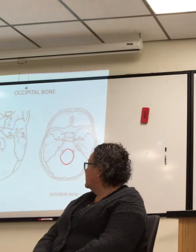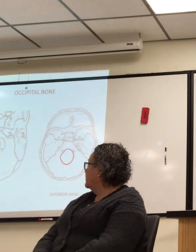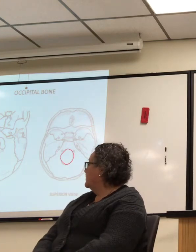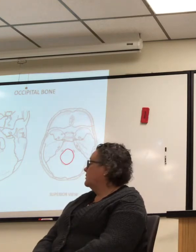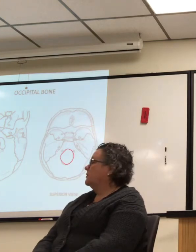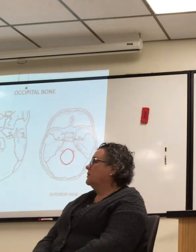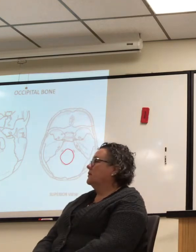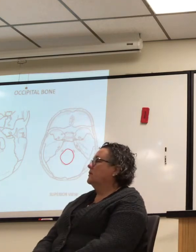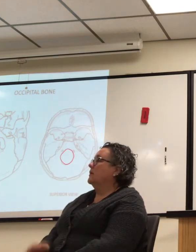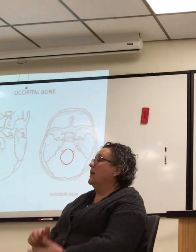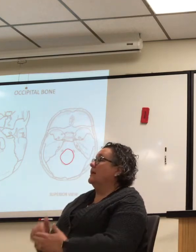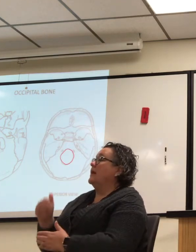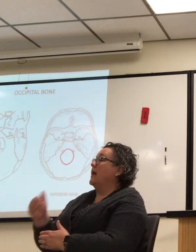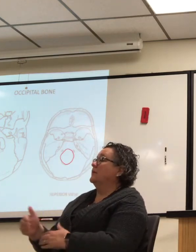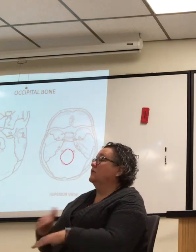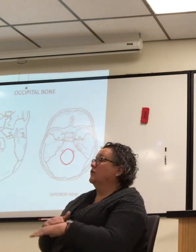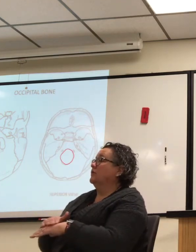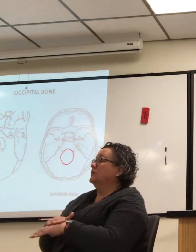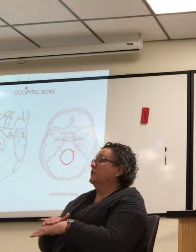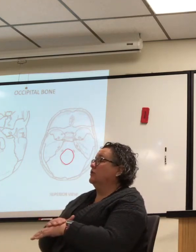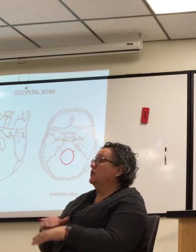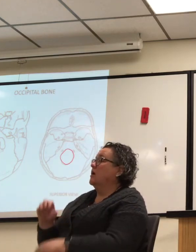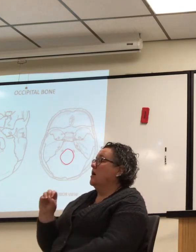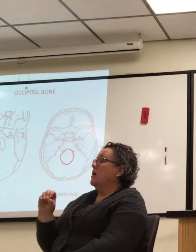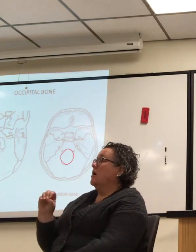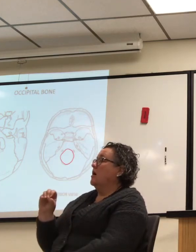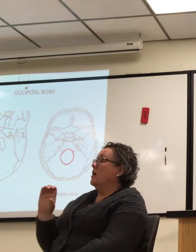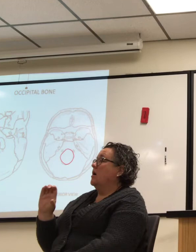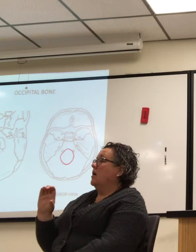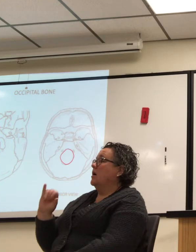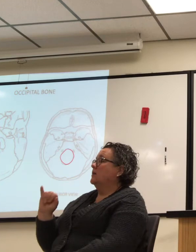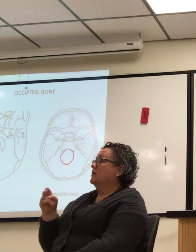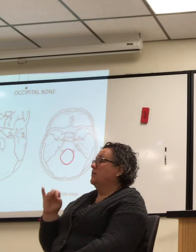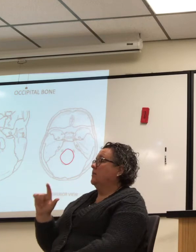The next surface feature, occipital condyles.